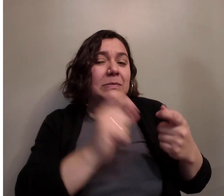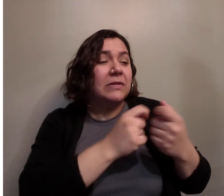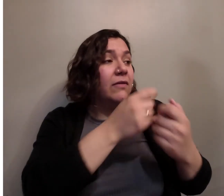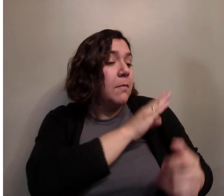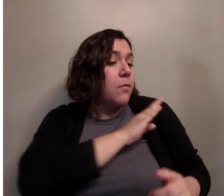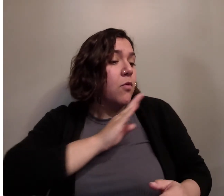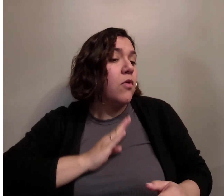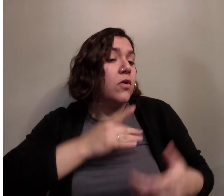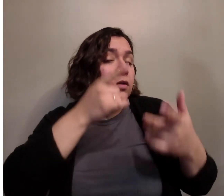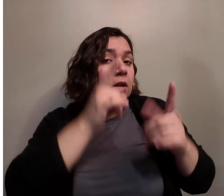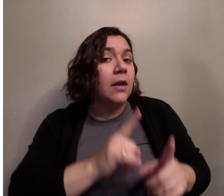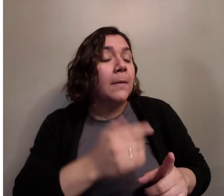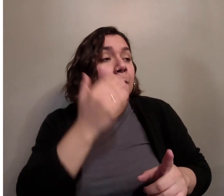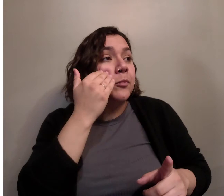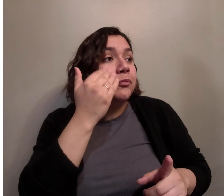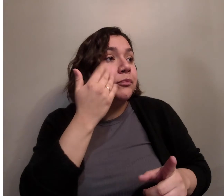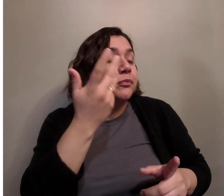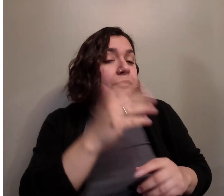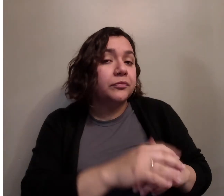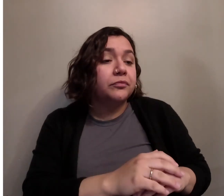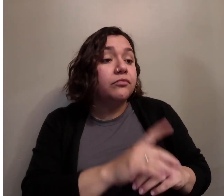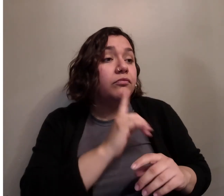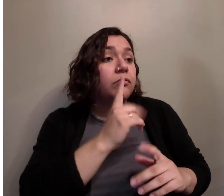certain boards where